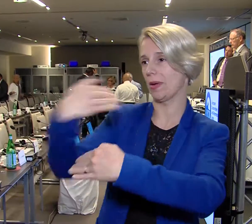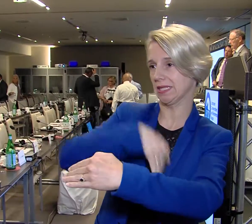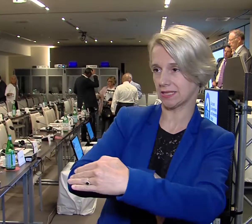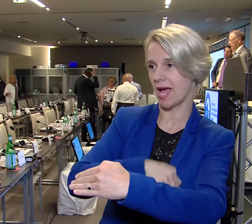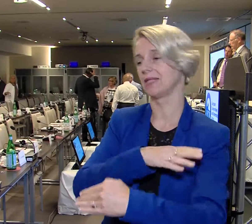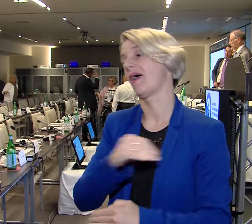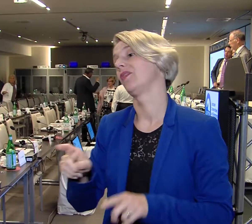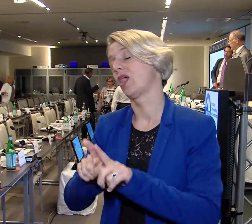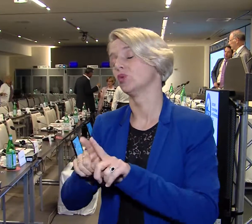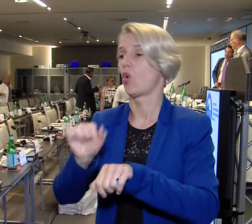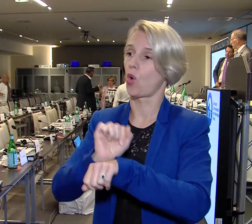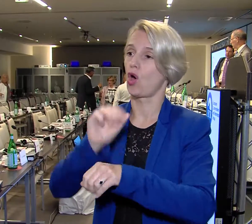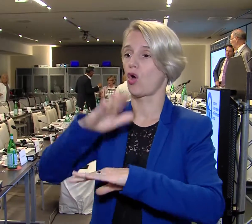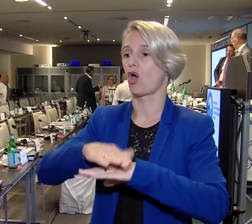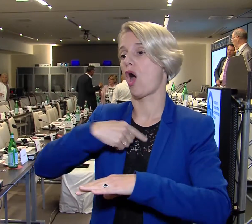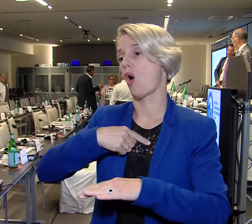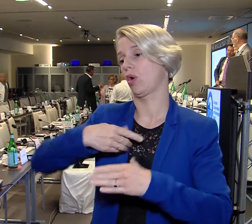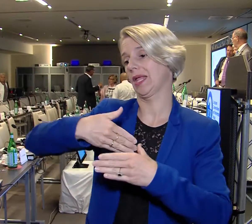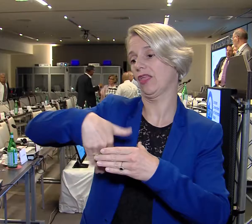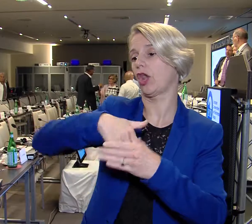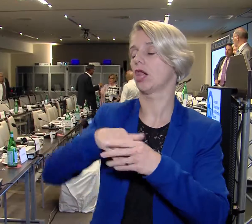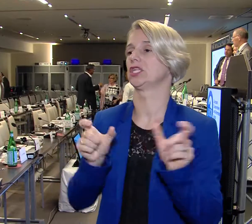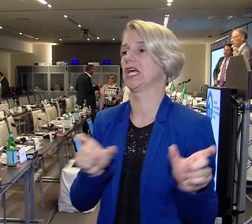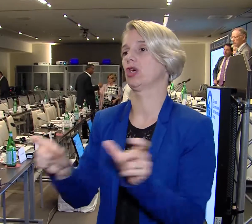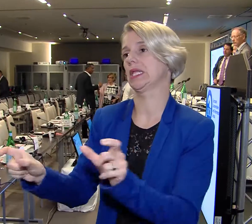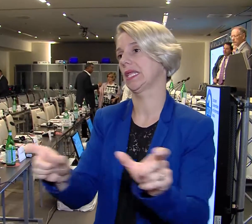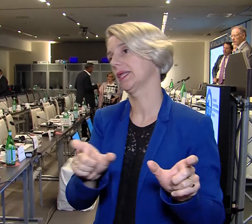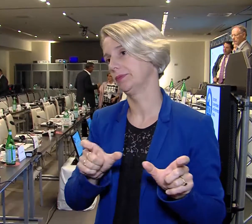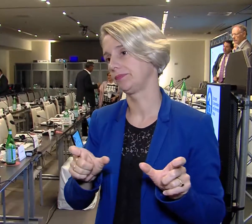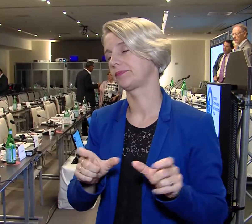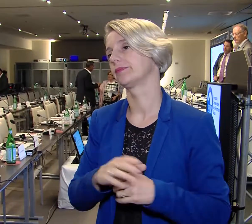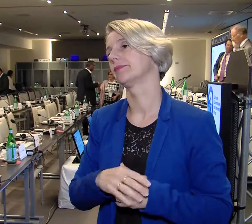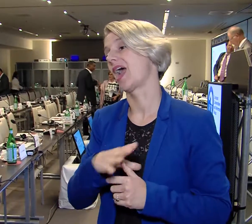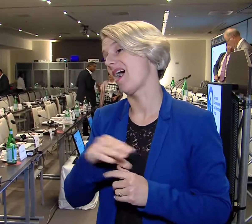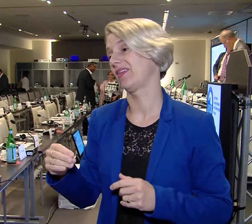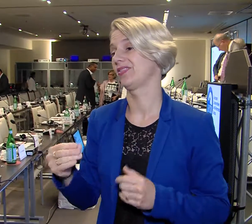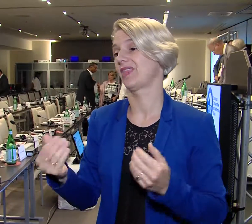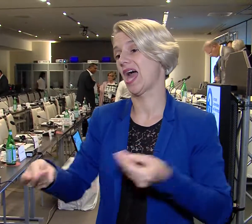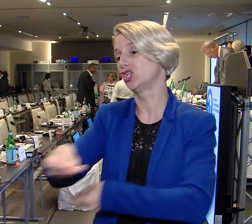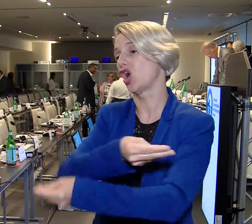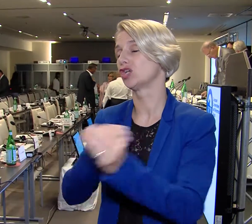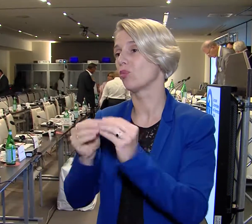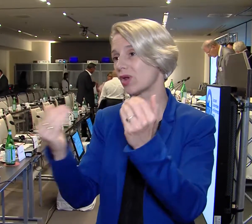are getting in as part of the migration flow. And so we need to look at our internal